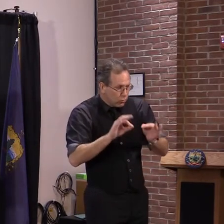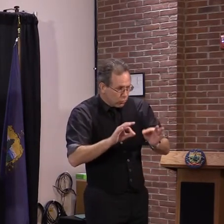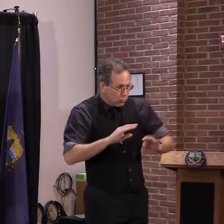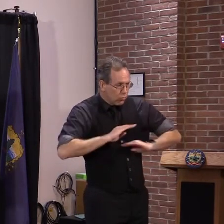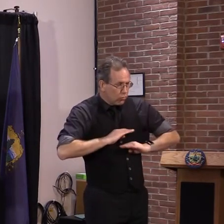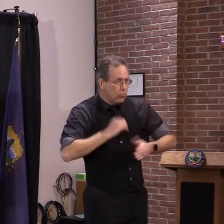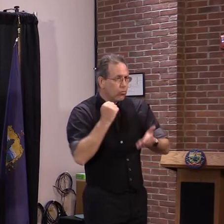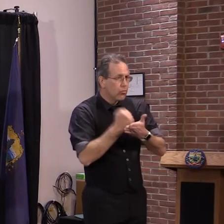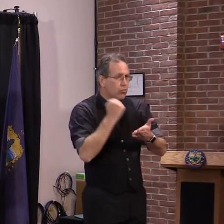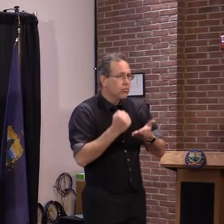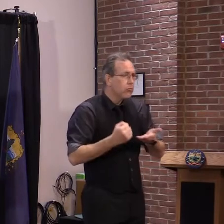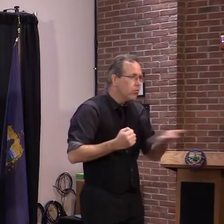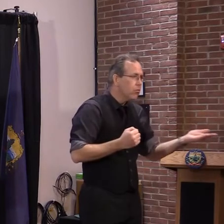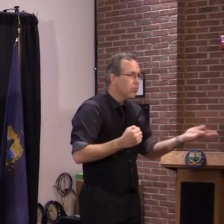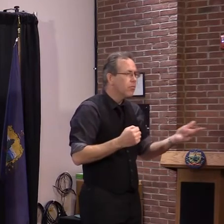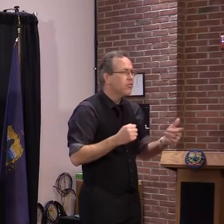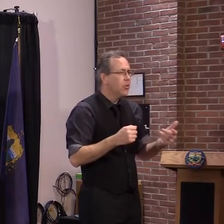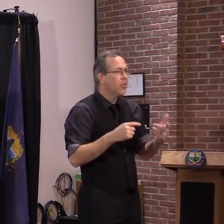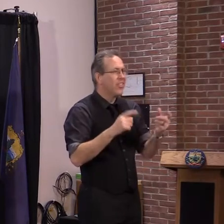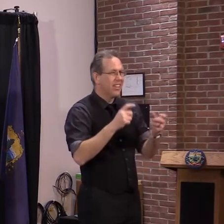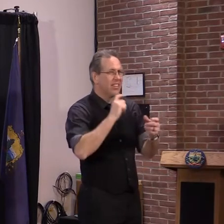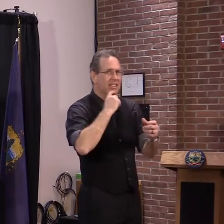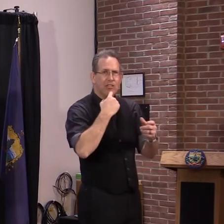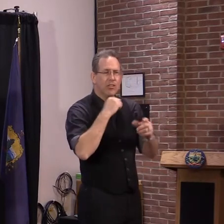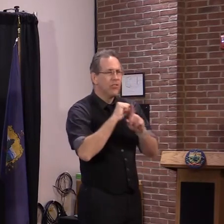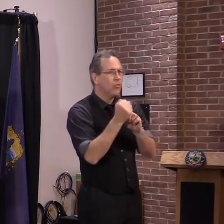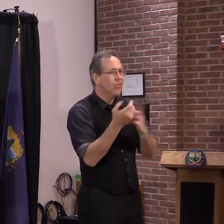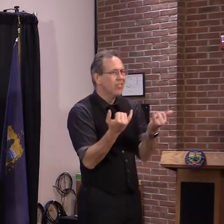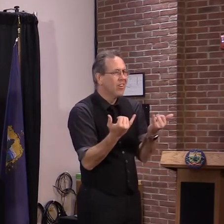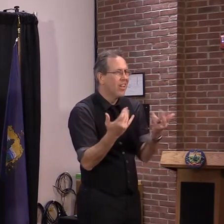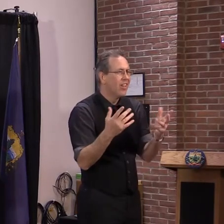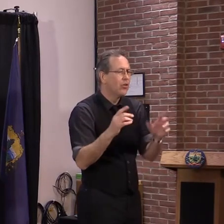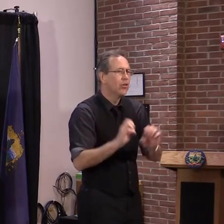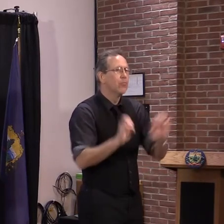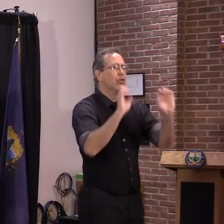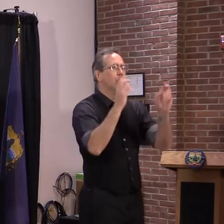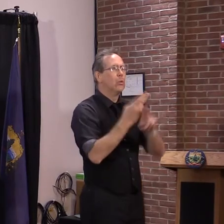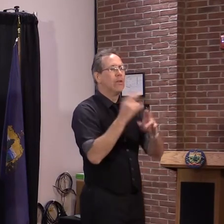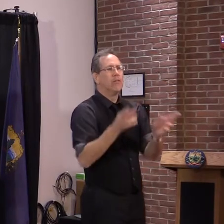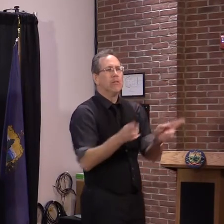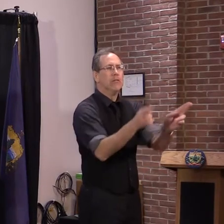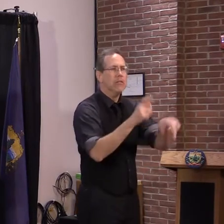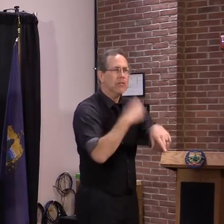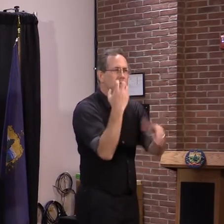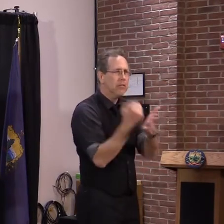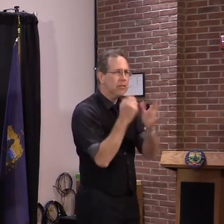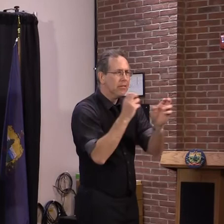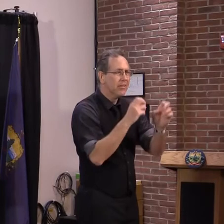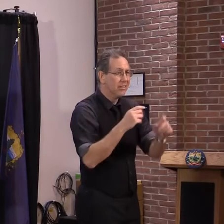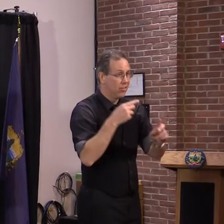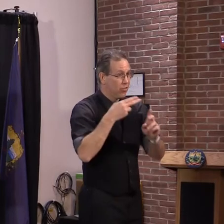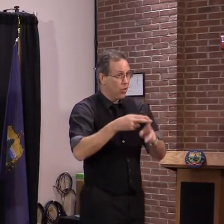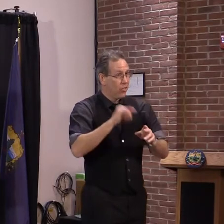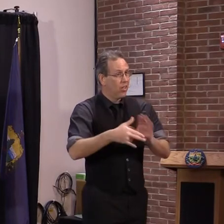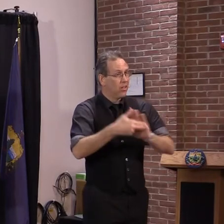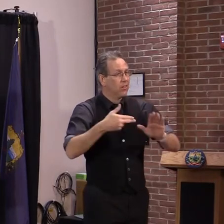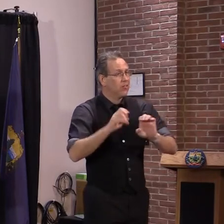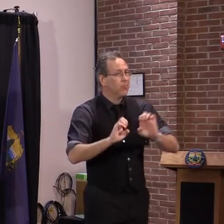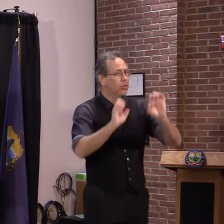an extraordinary circumstance like a pandemic. But it's not an experimental therapy at that time.